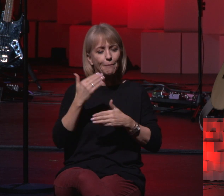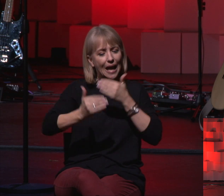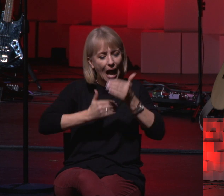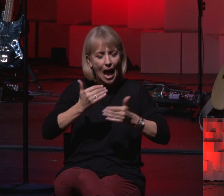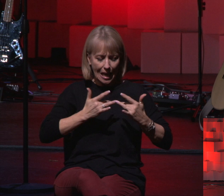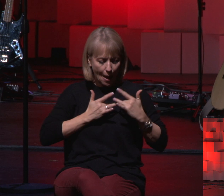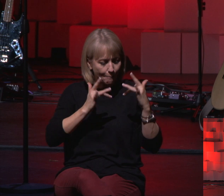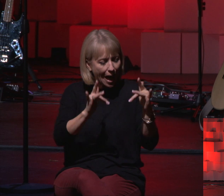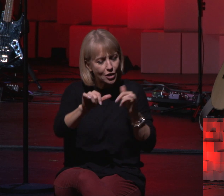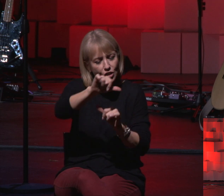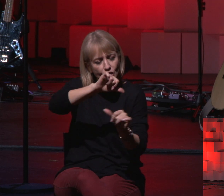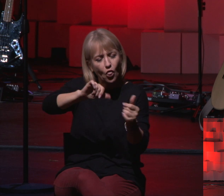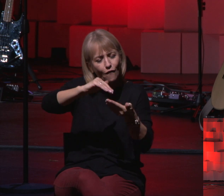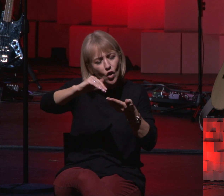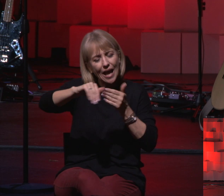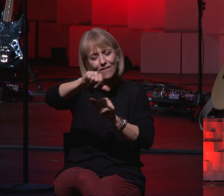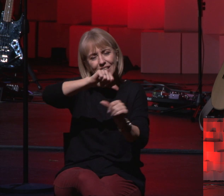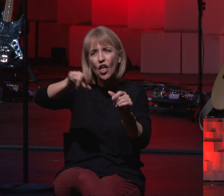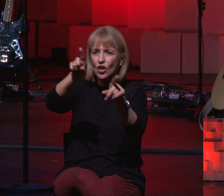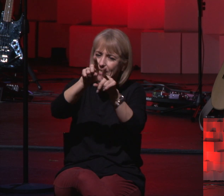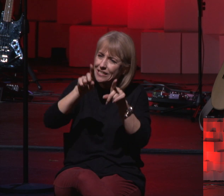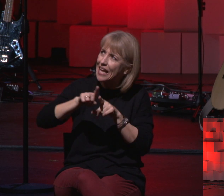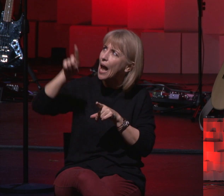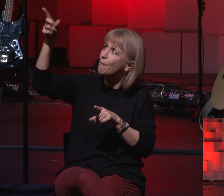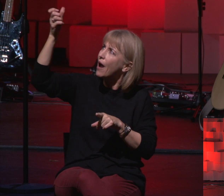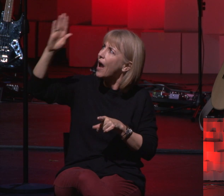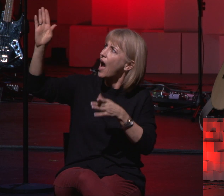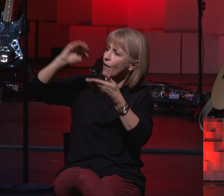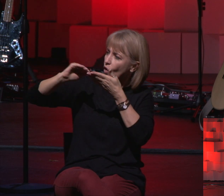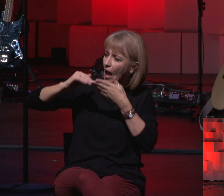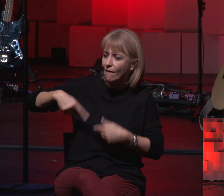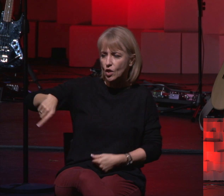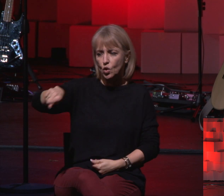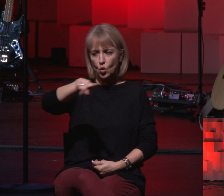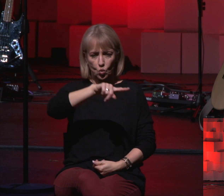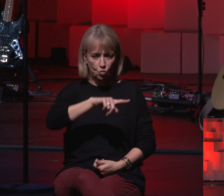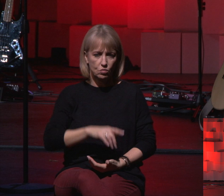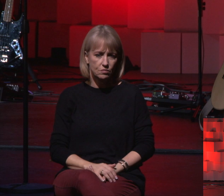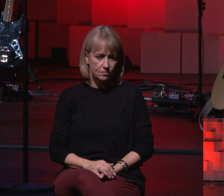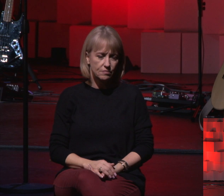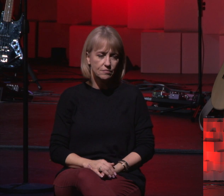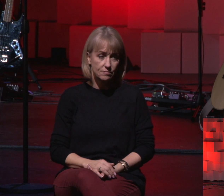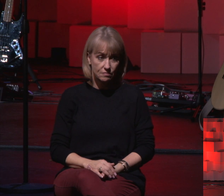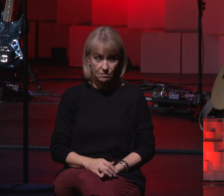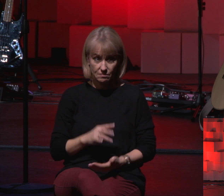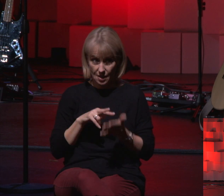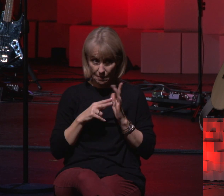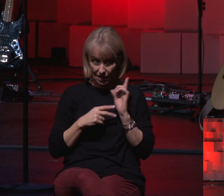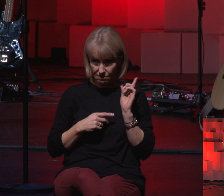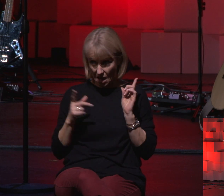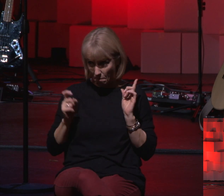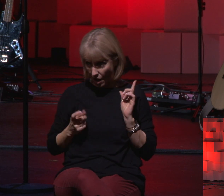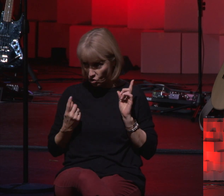another, forgiving each other, just as in Christ God forgave you. So what are we supposed to be doing?